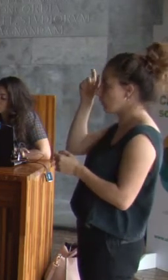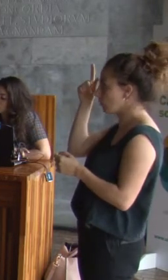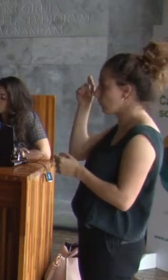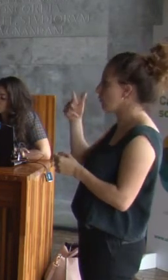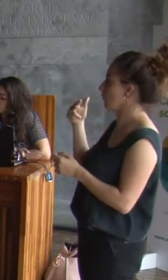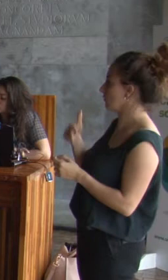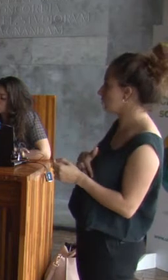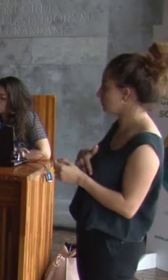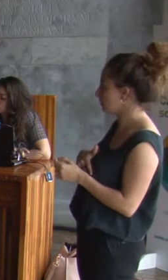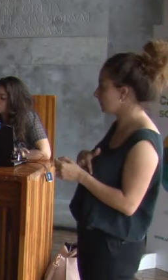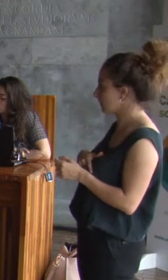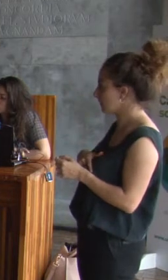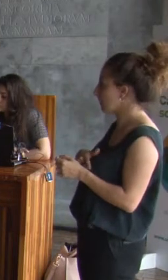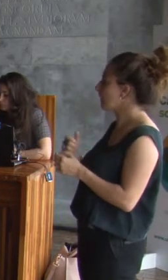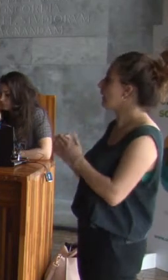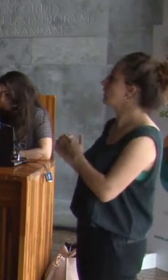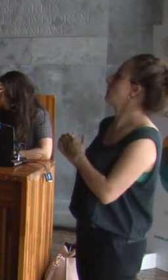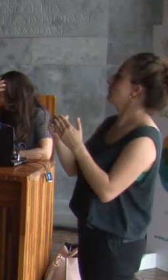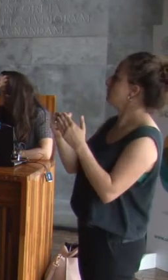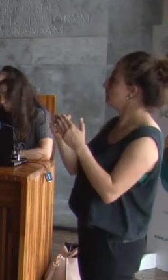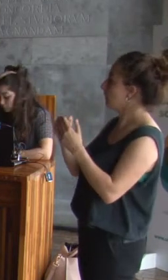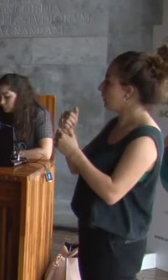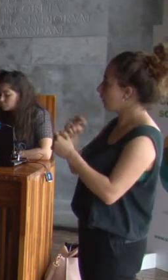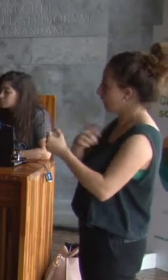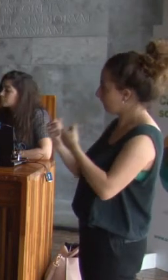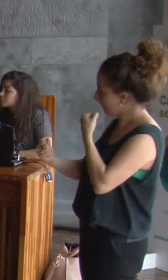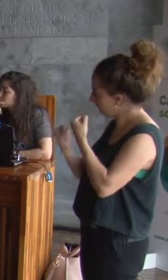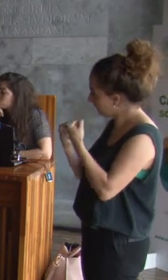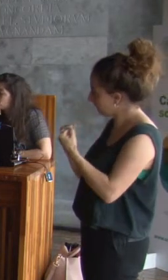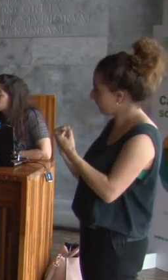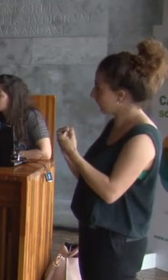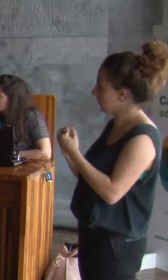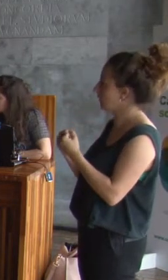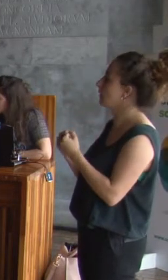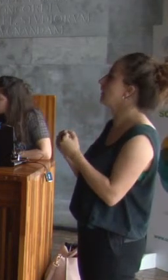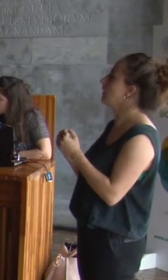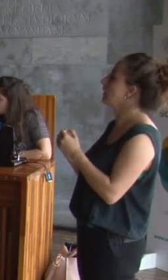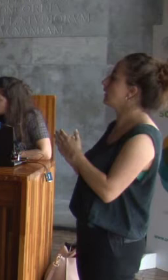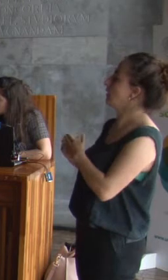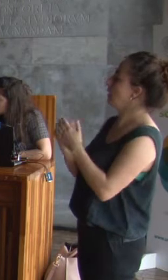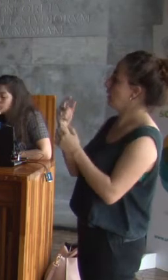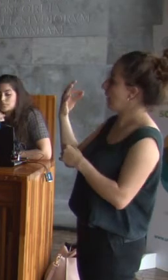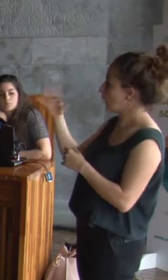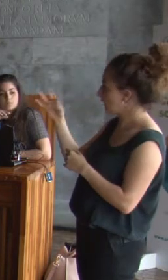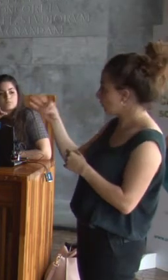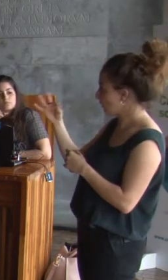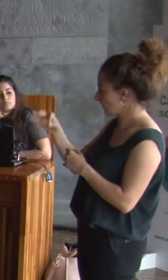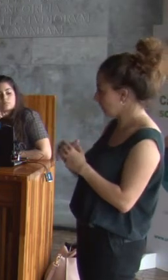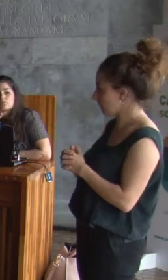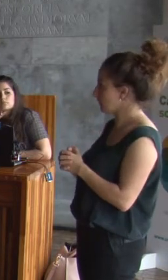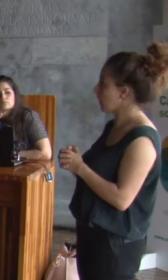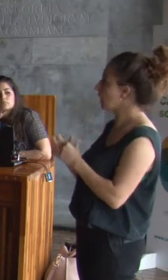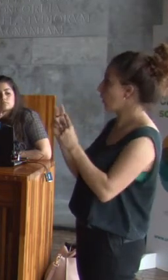supports engagement, that supports empowerment, and supports authenticity. So millennials